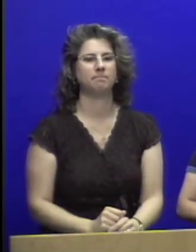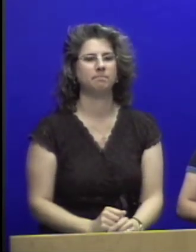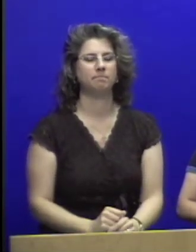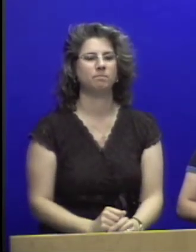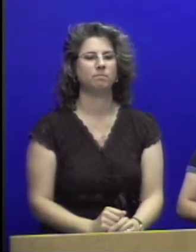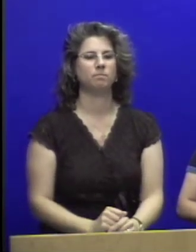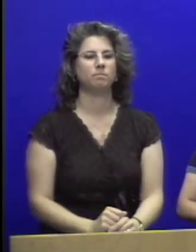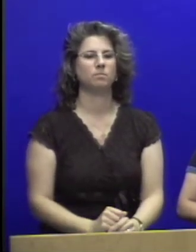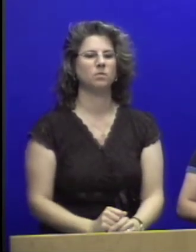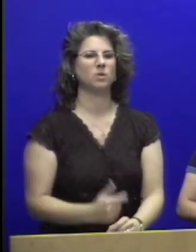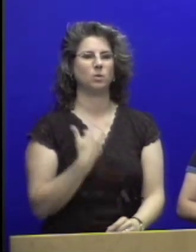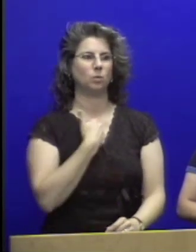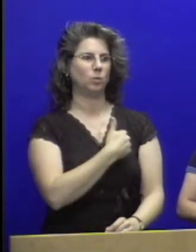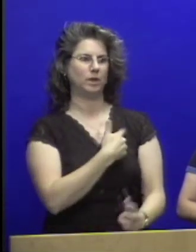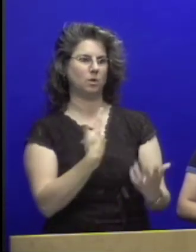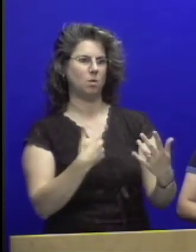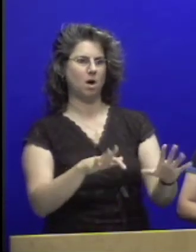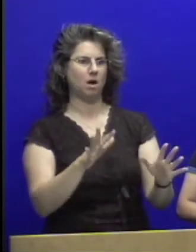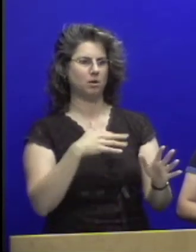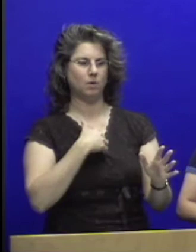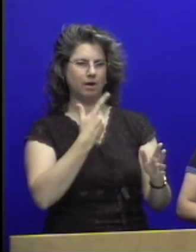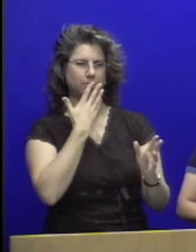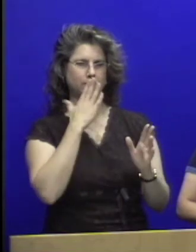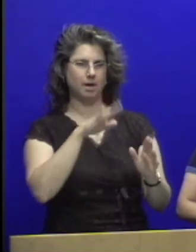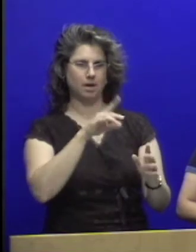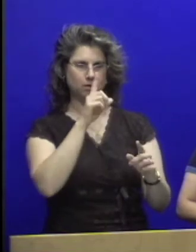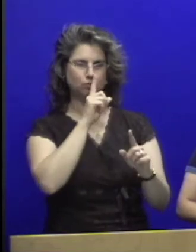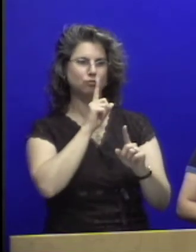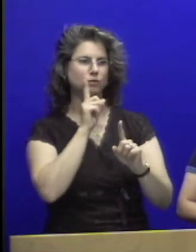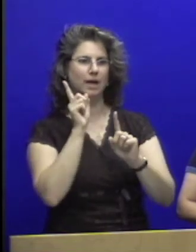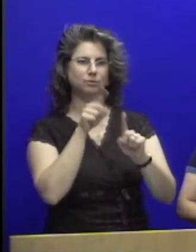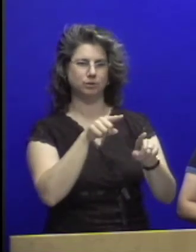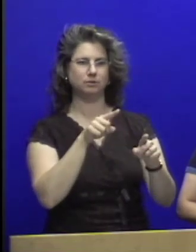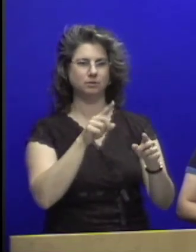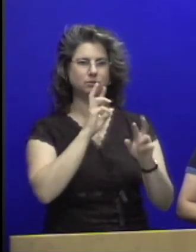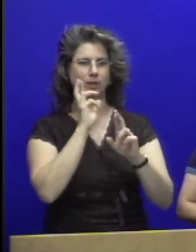so you don't have a reaction to the antibiotics.